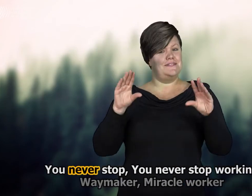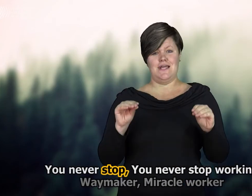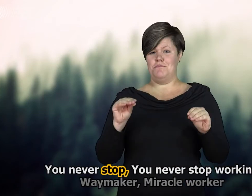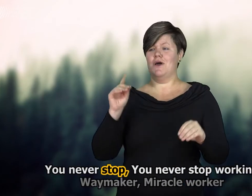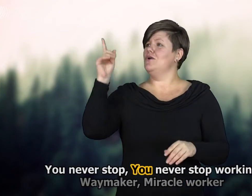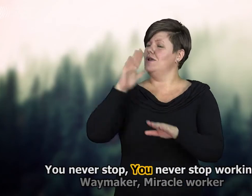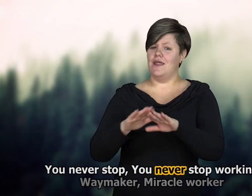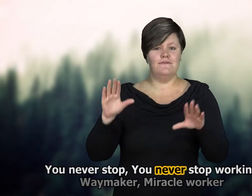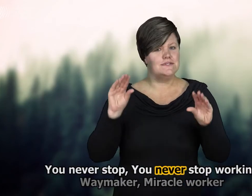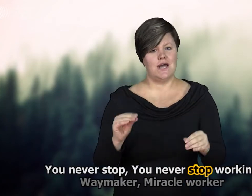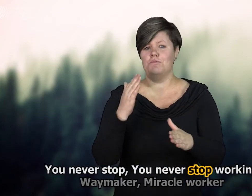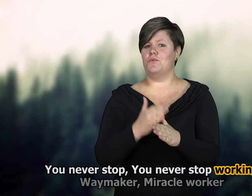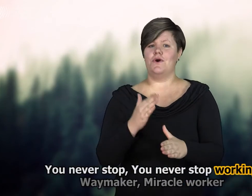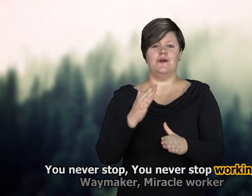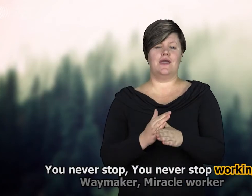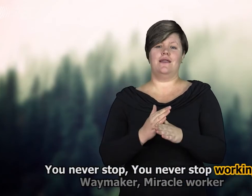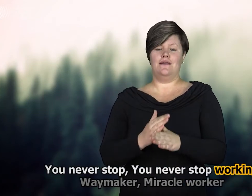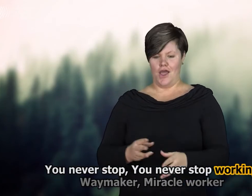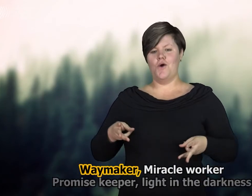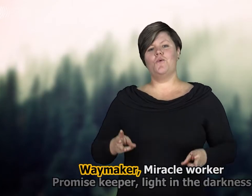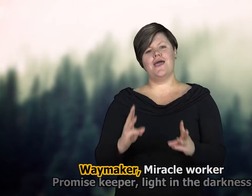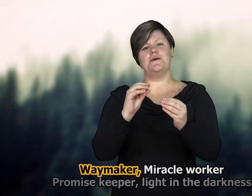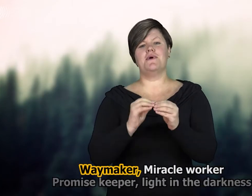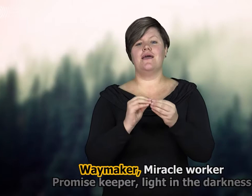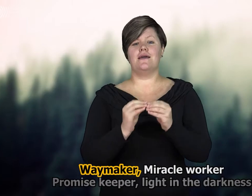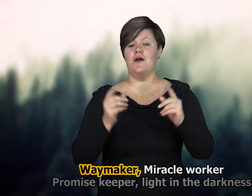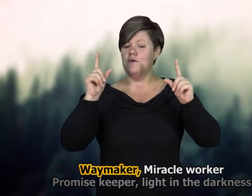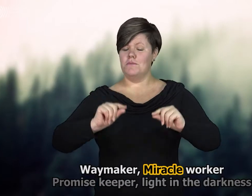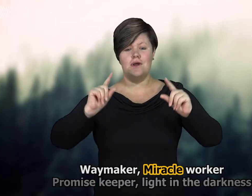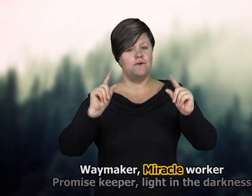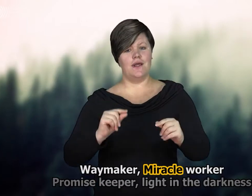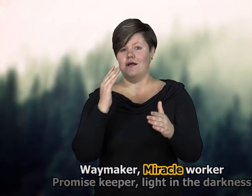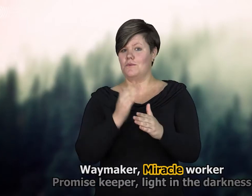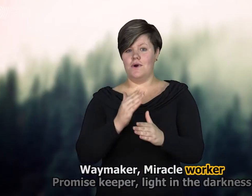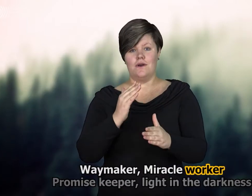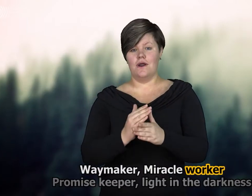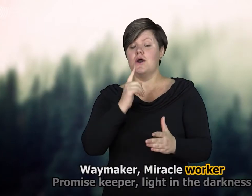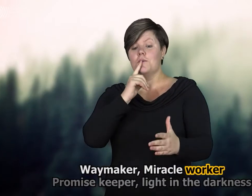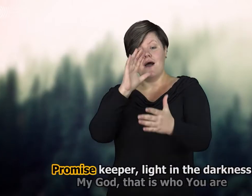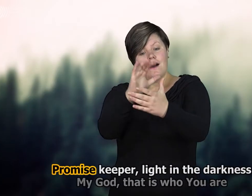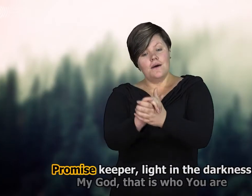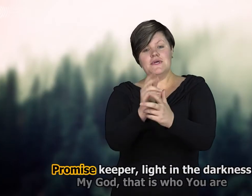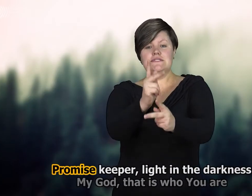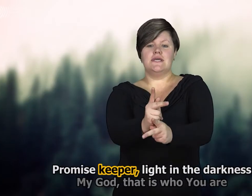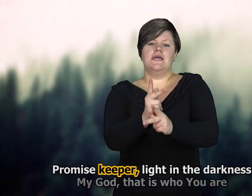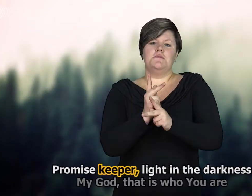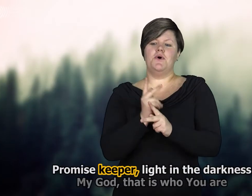stop, you never stop, yeah Waymaker, miracle worker, promise keeper